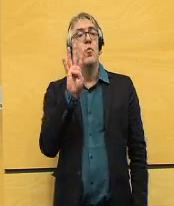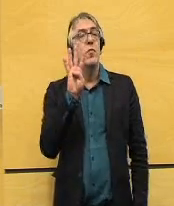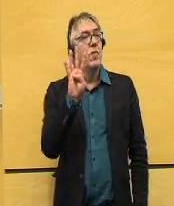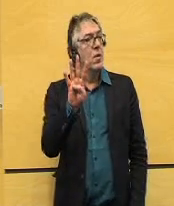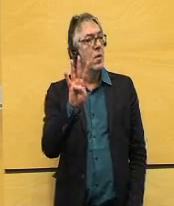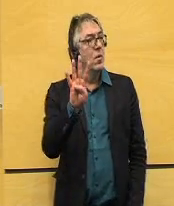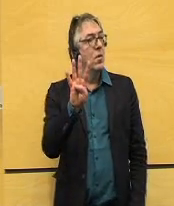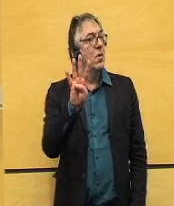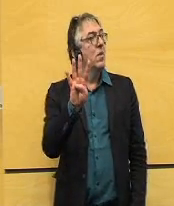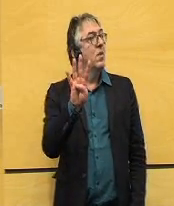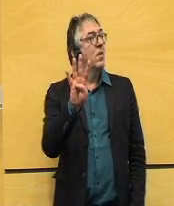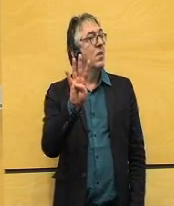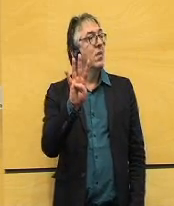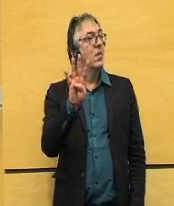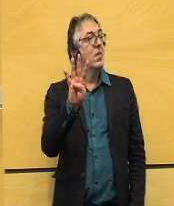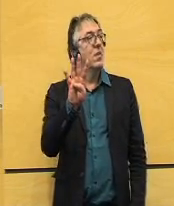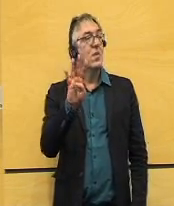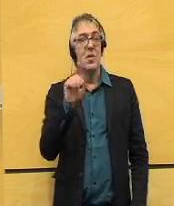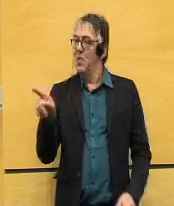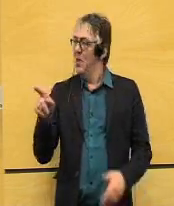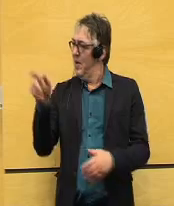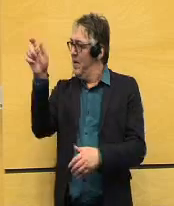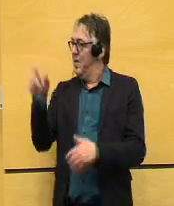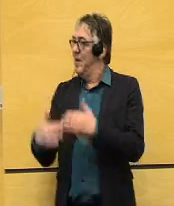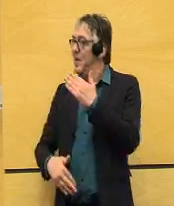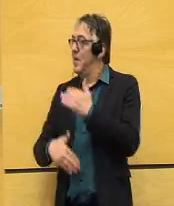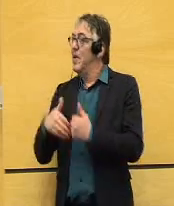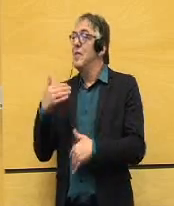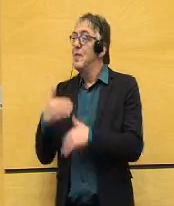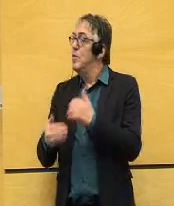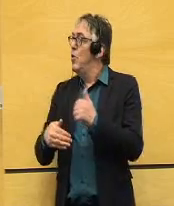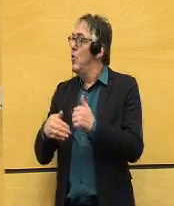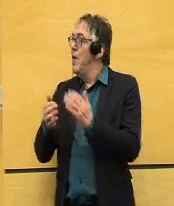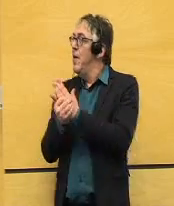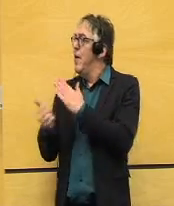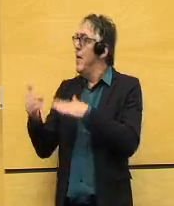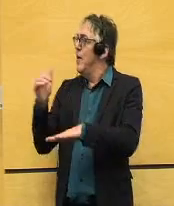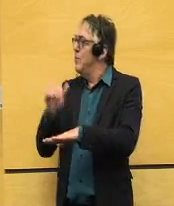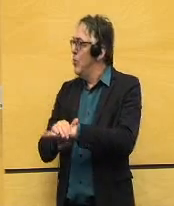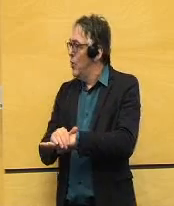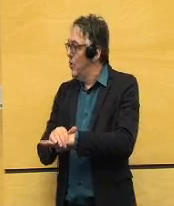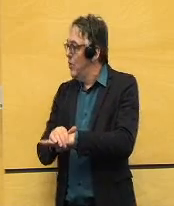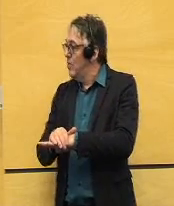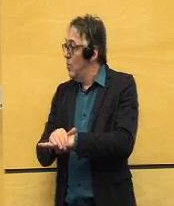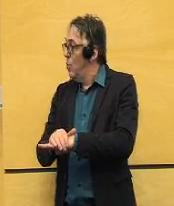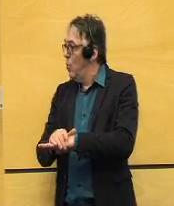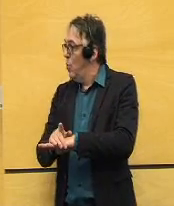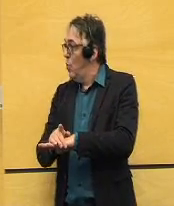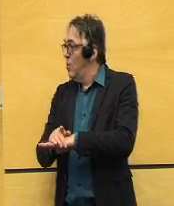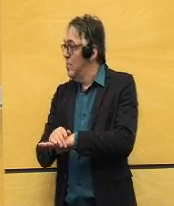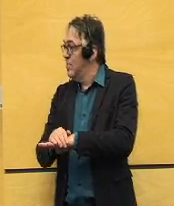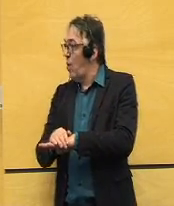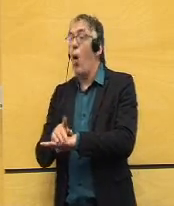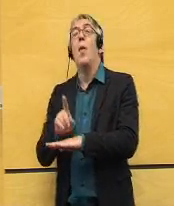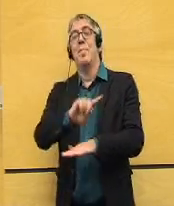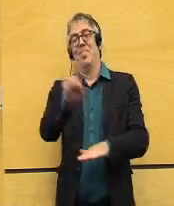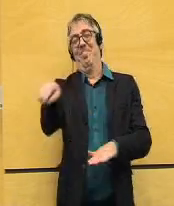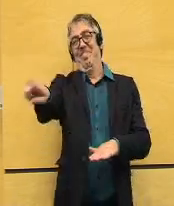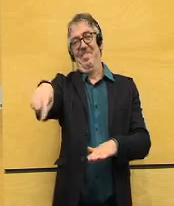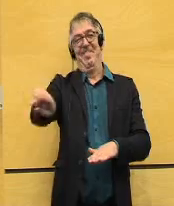Aruni, disability expert. We talk about women disability. Please, Mrs.